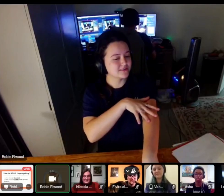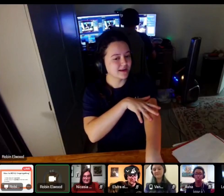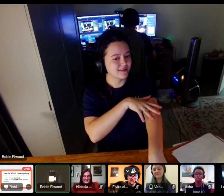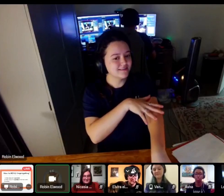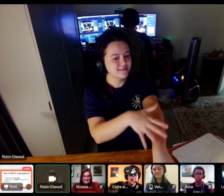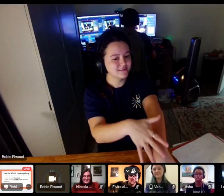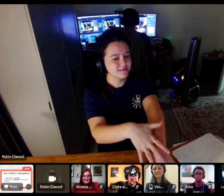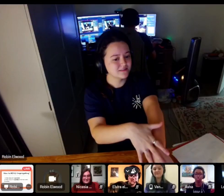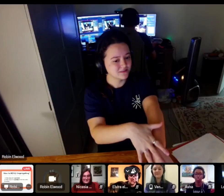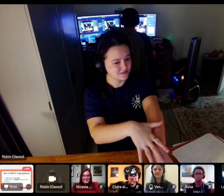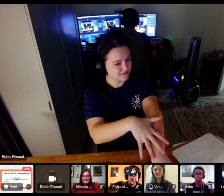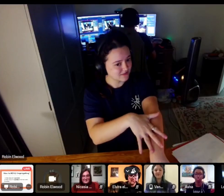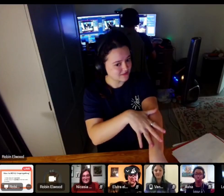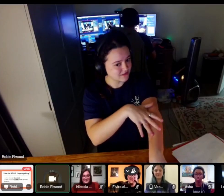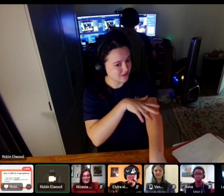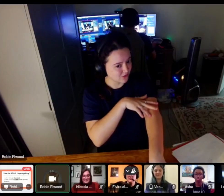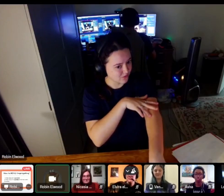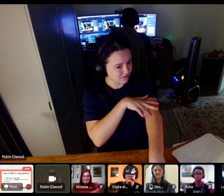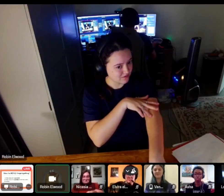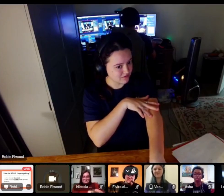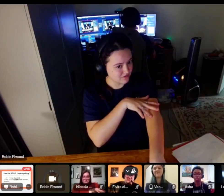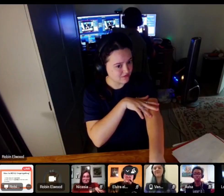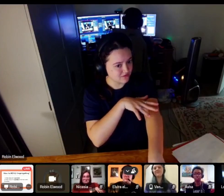sign. Lower.